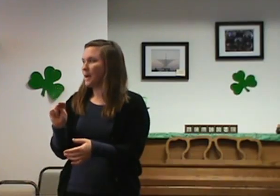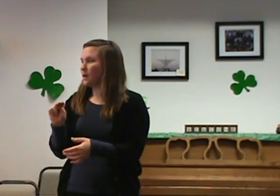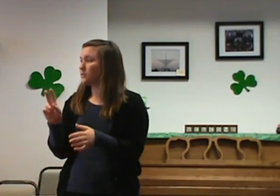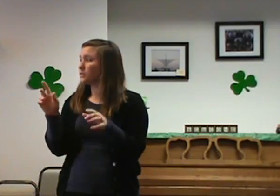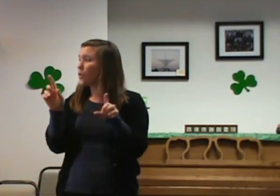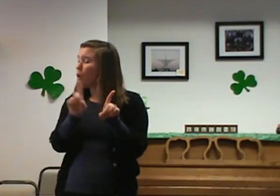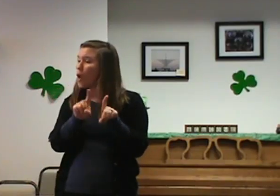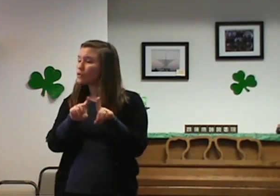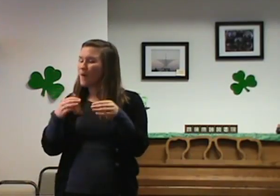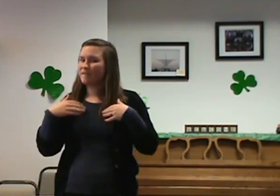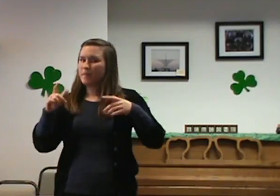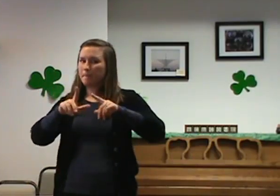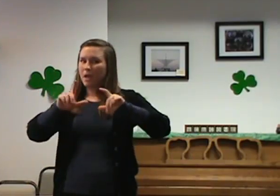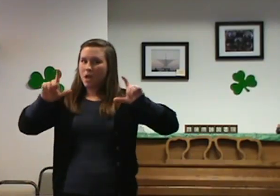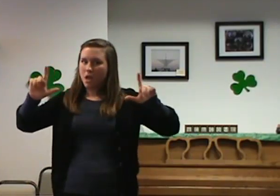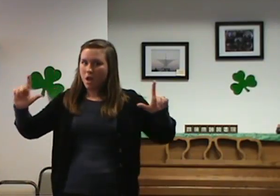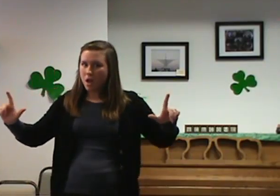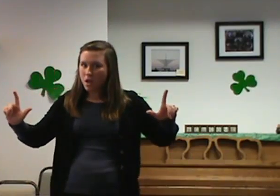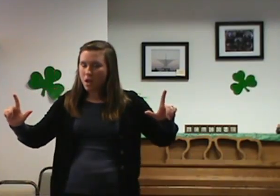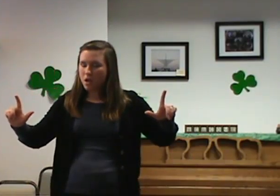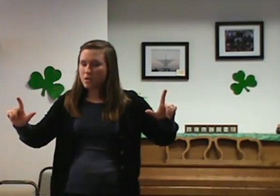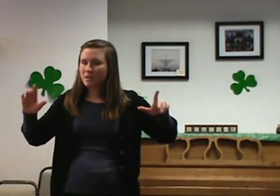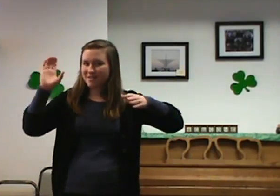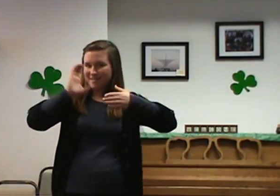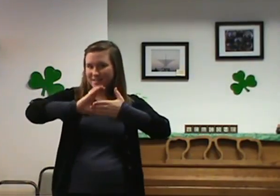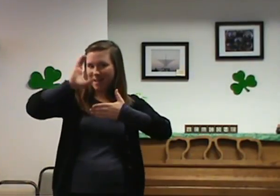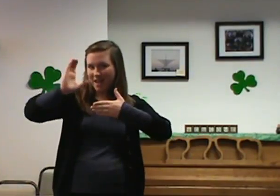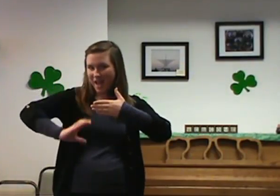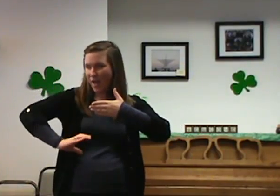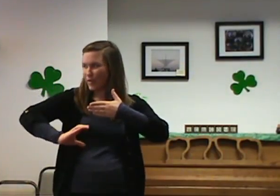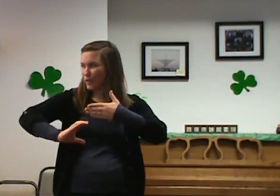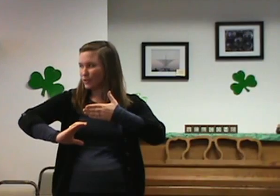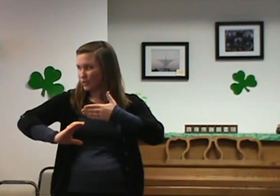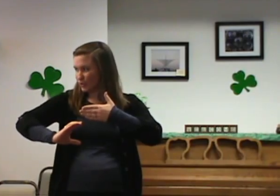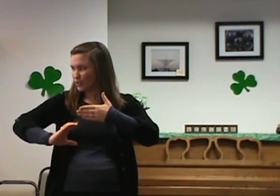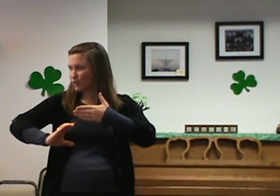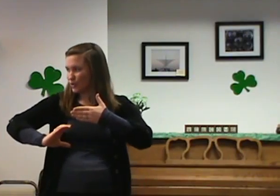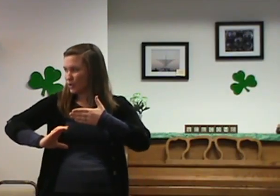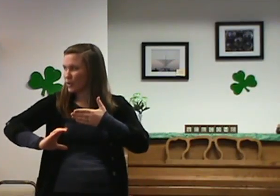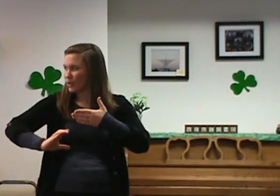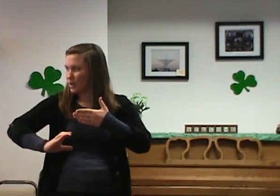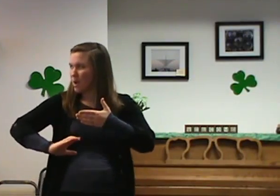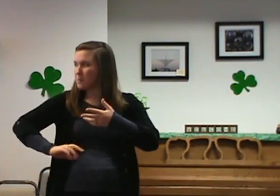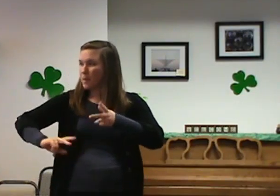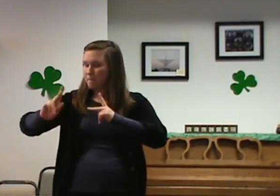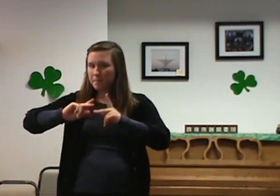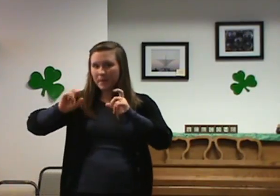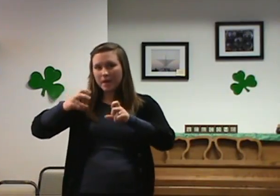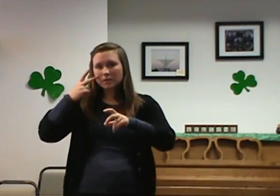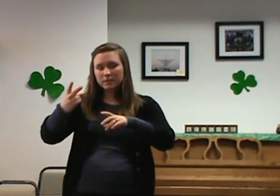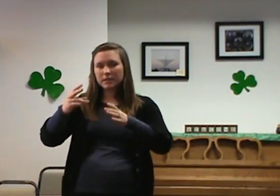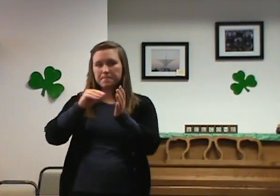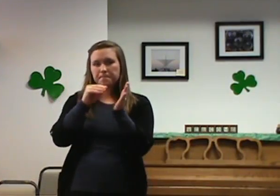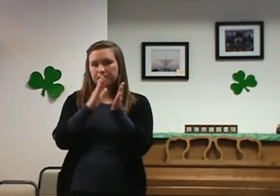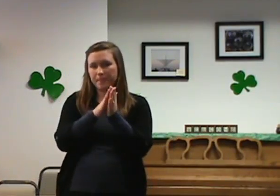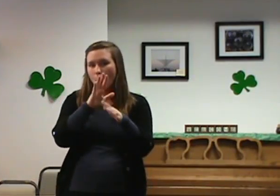size, and so each day of the calendar is a square this size for people to put appointments and things, and I always recommend